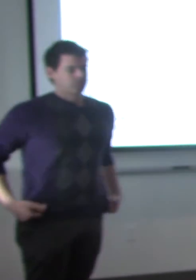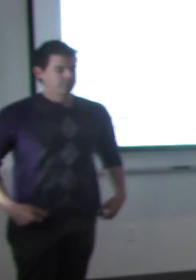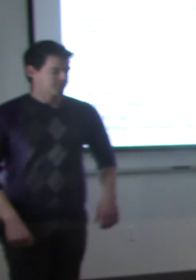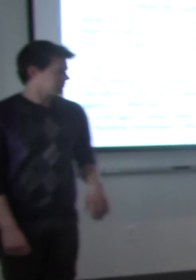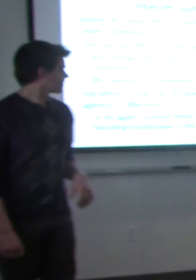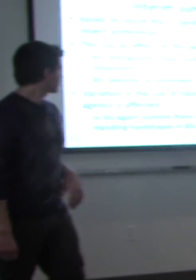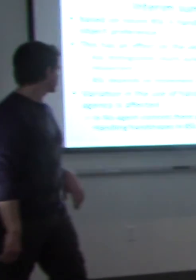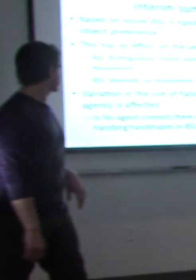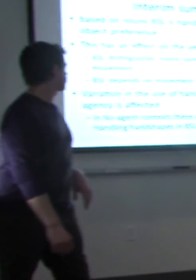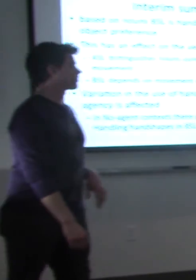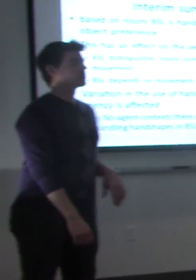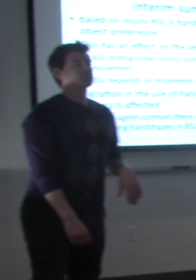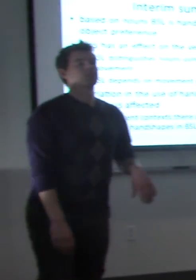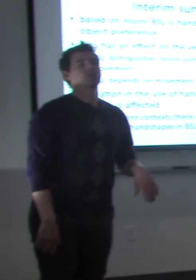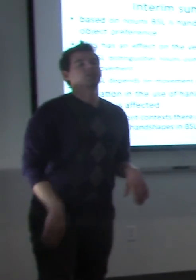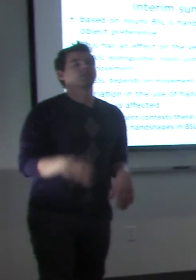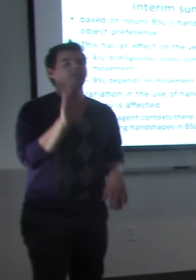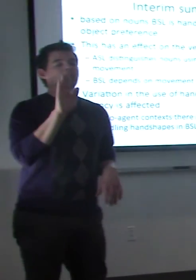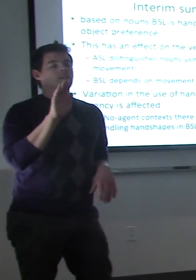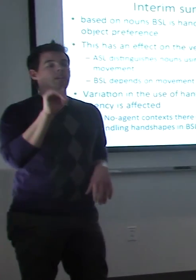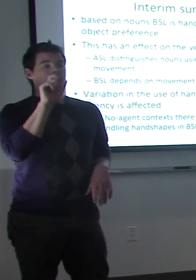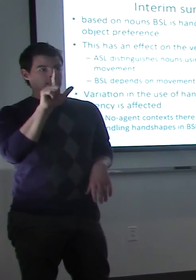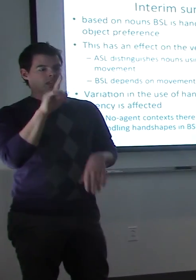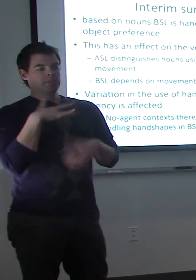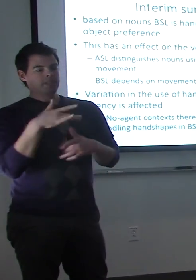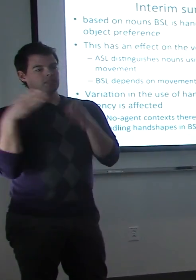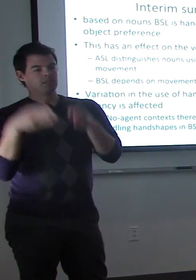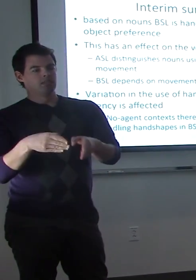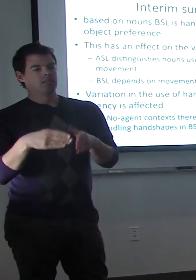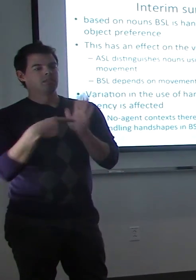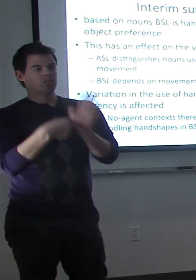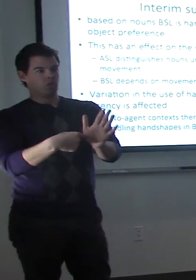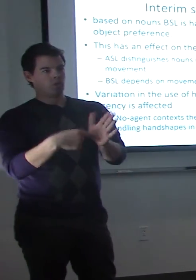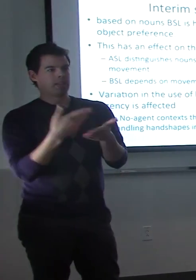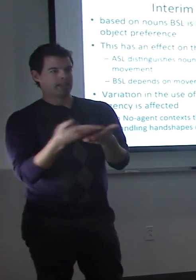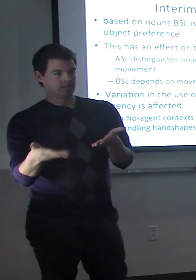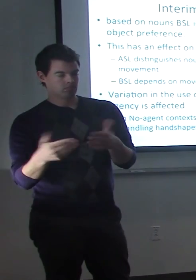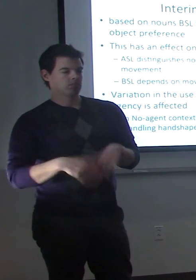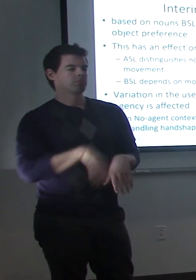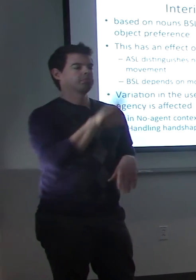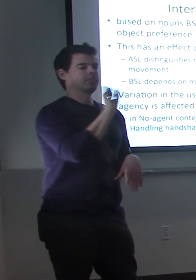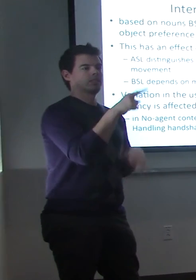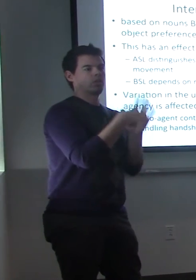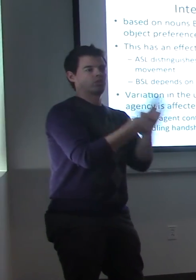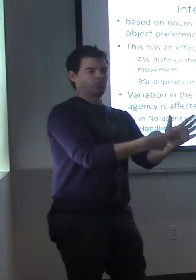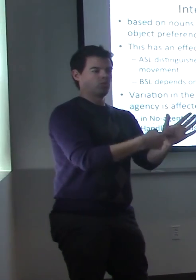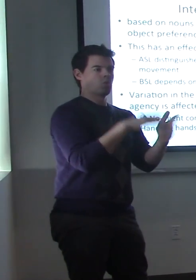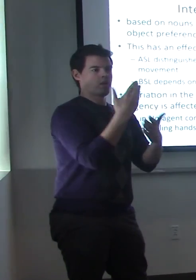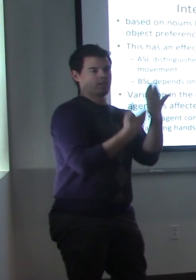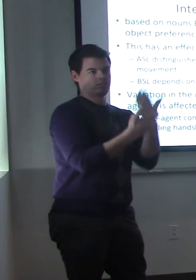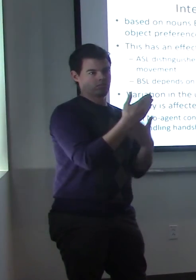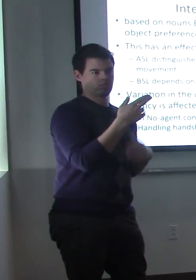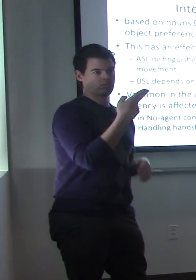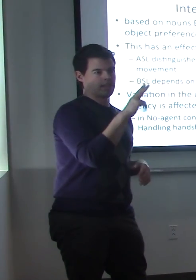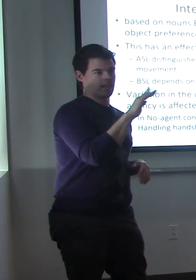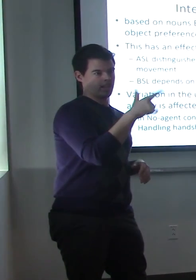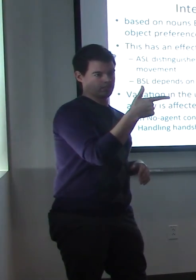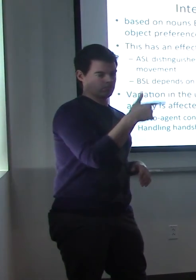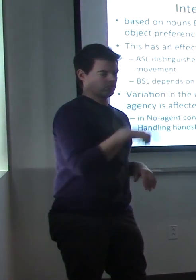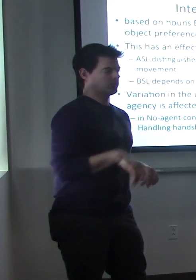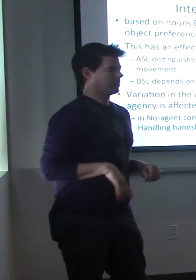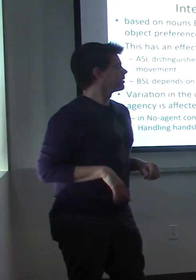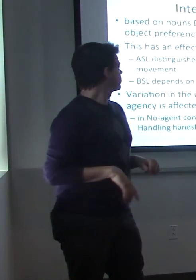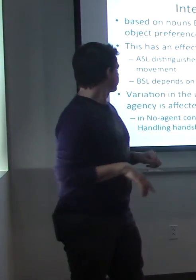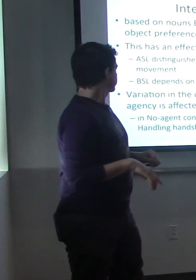BSL is a handling preference and ASL is an object preference language. This has an effect on the noun-verb